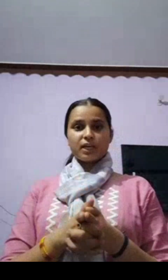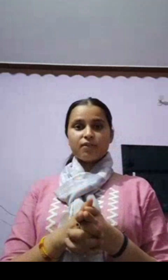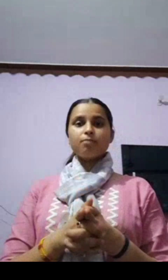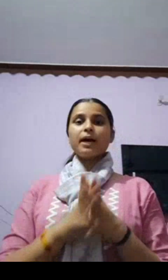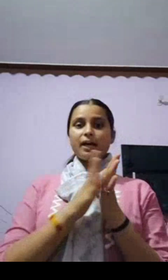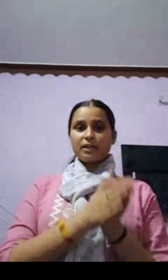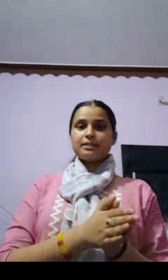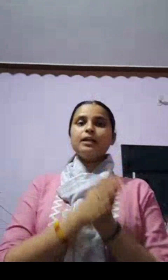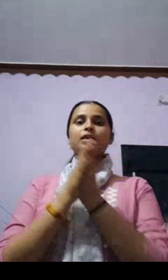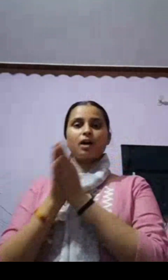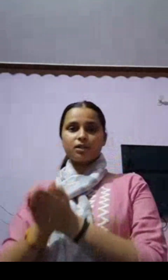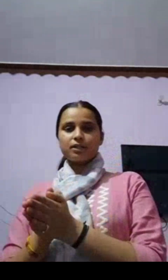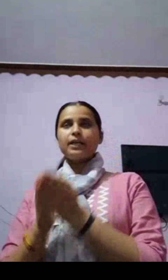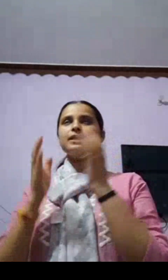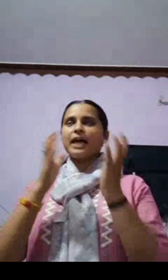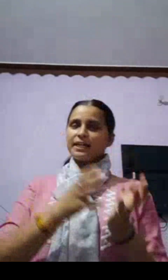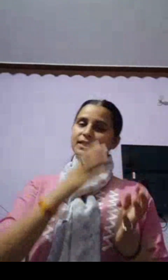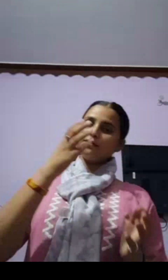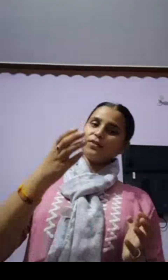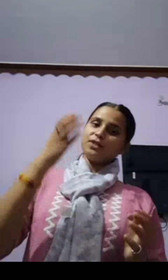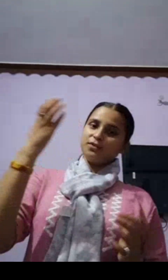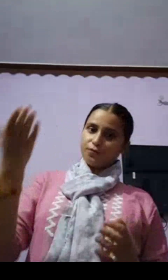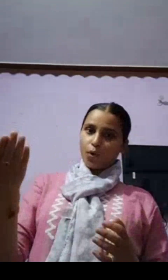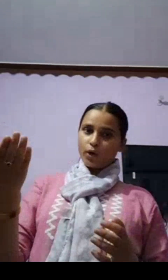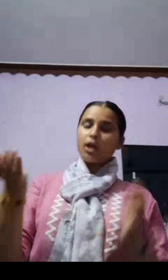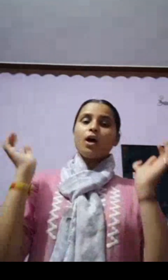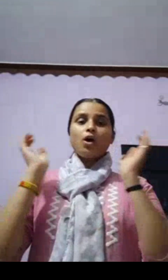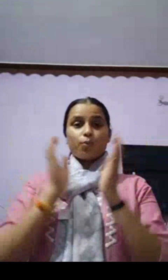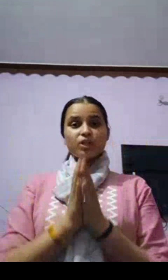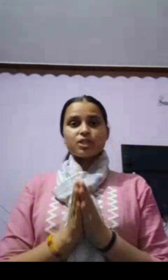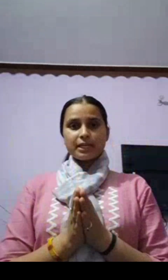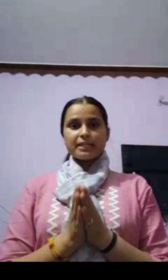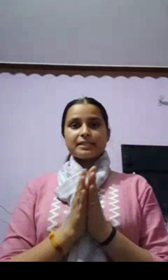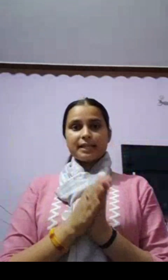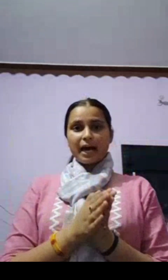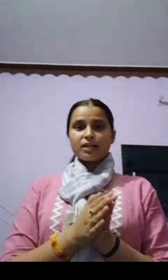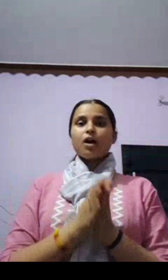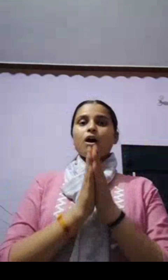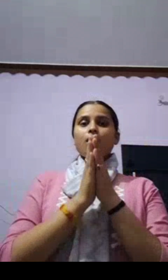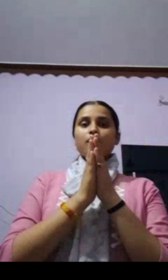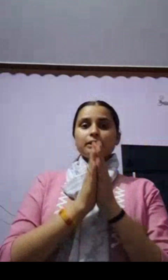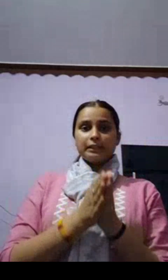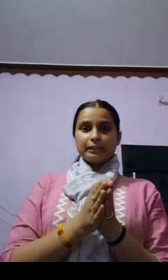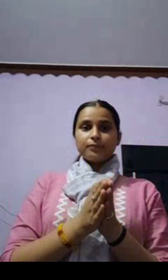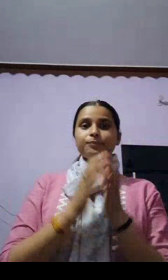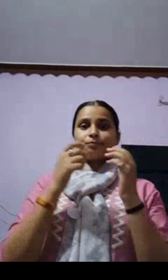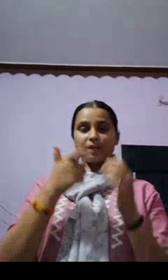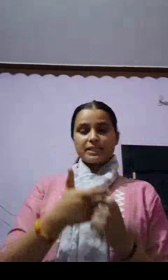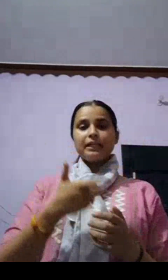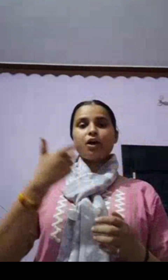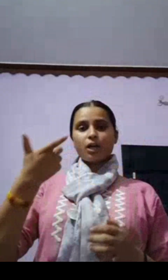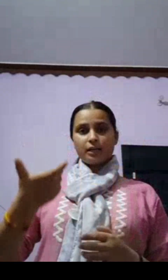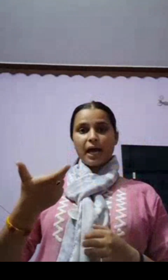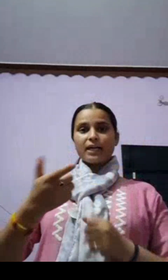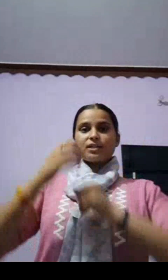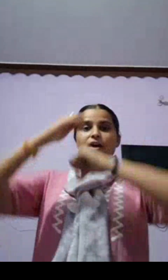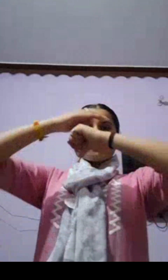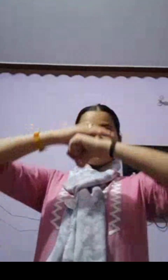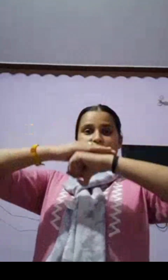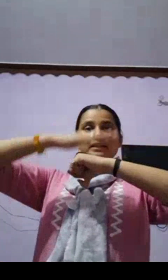given by Huxley and Huxley in 1954, which states that the muscle contracts when